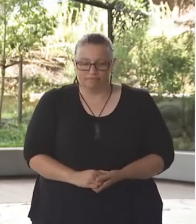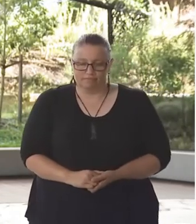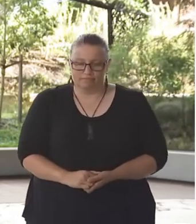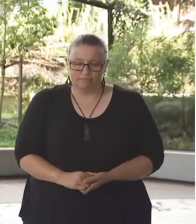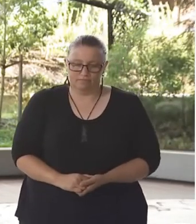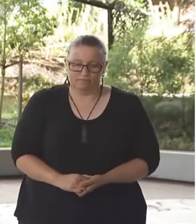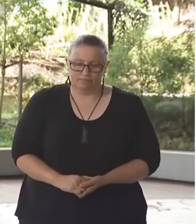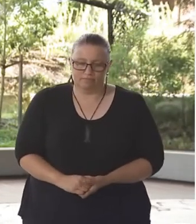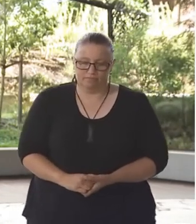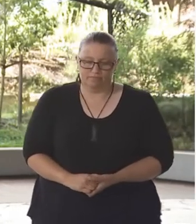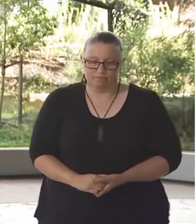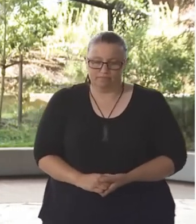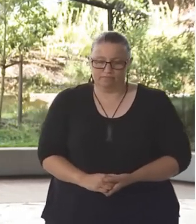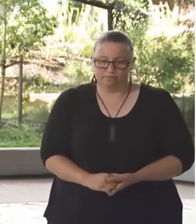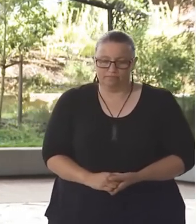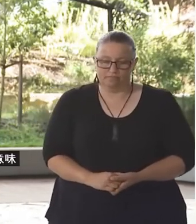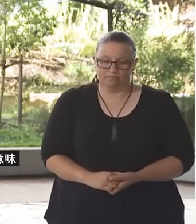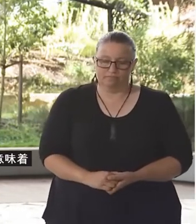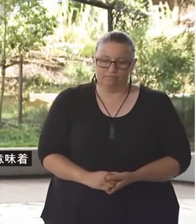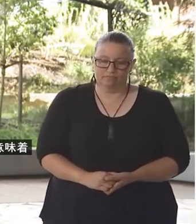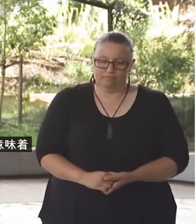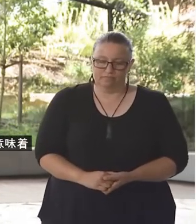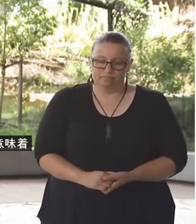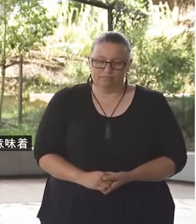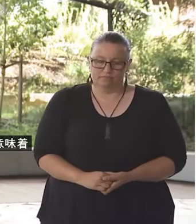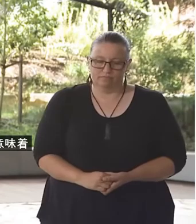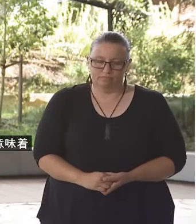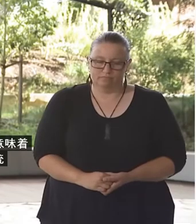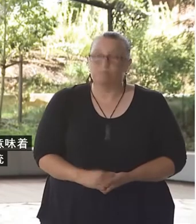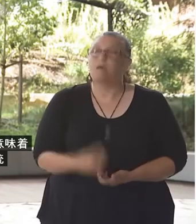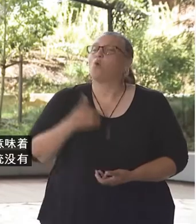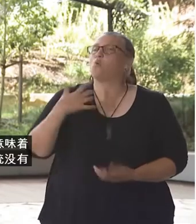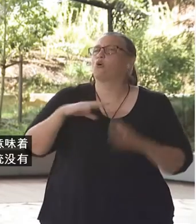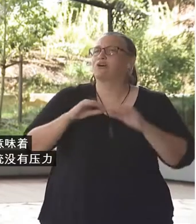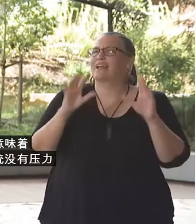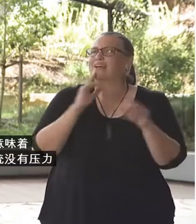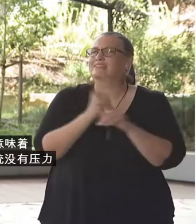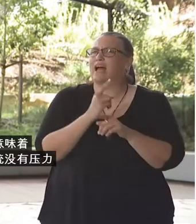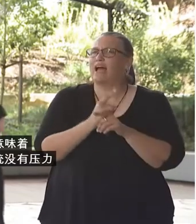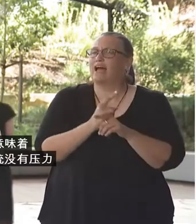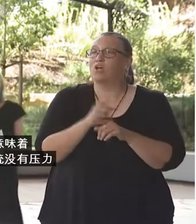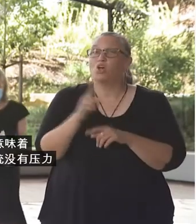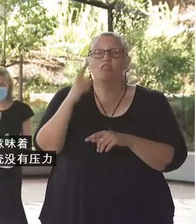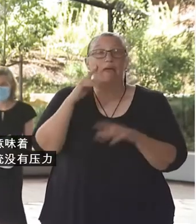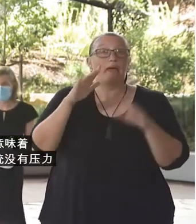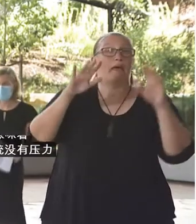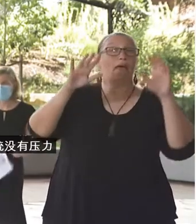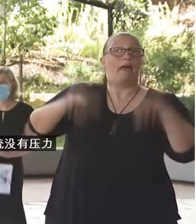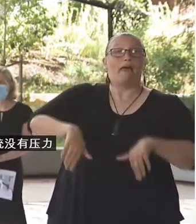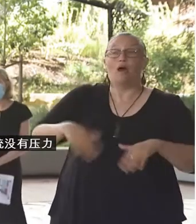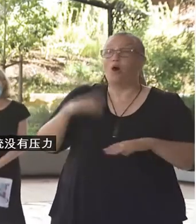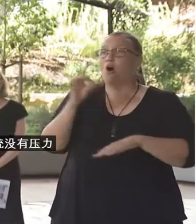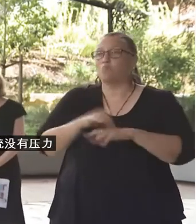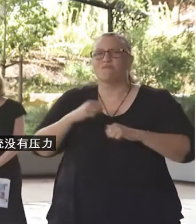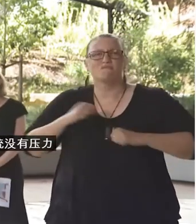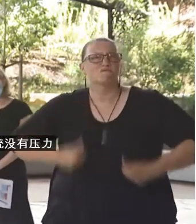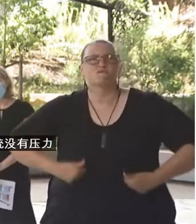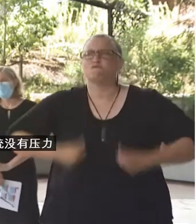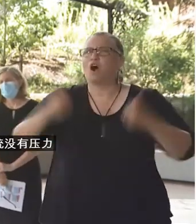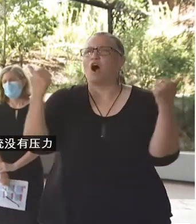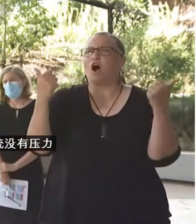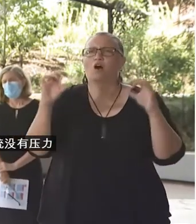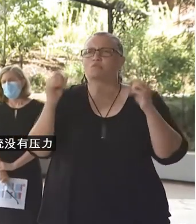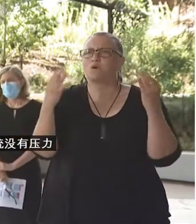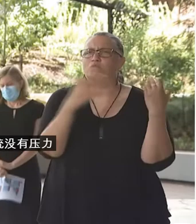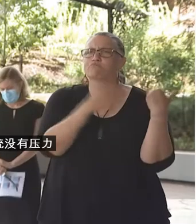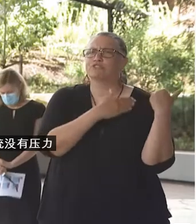that. Please don't read that as meaning that our health system is not under pressure. And modelling